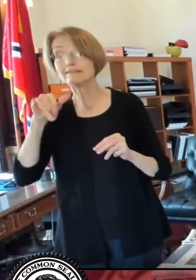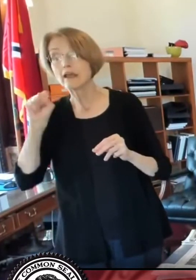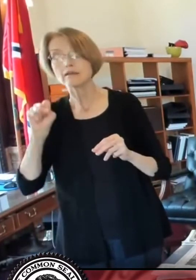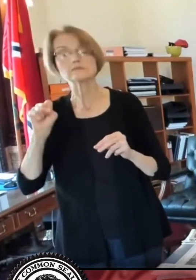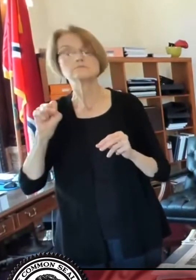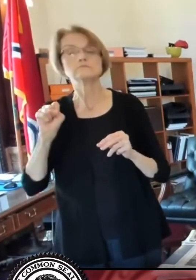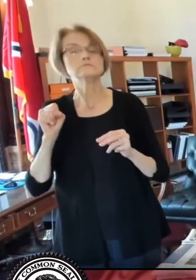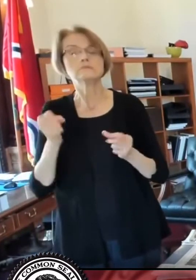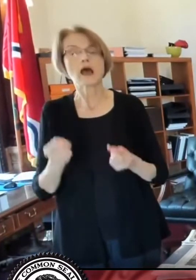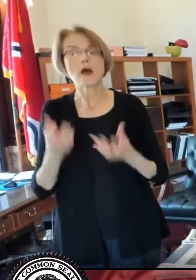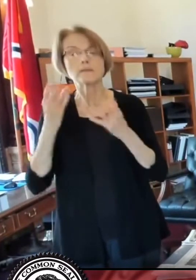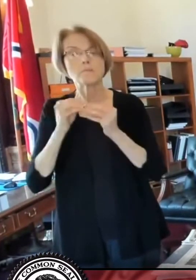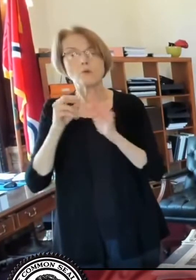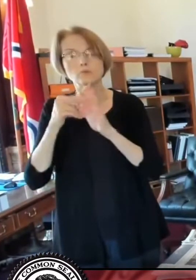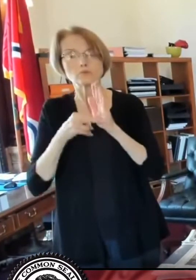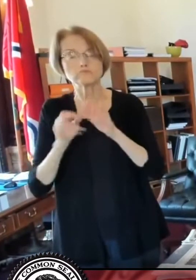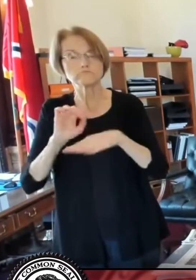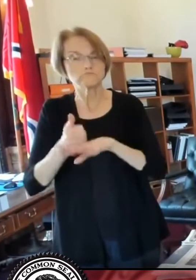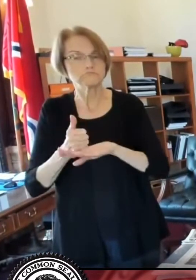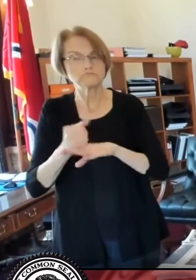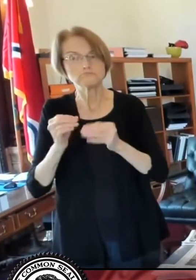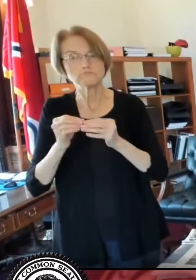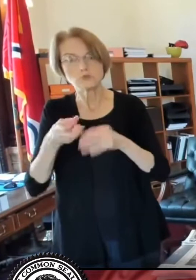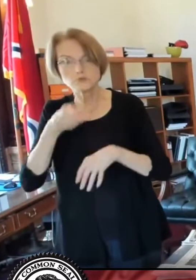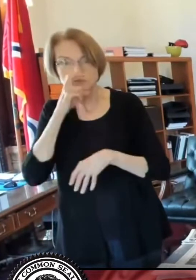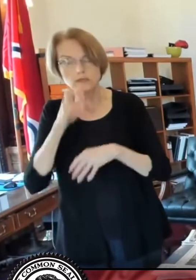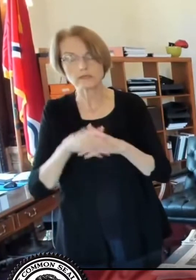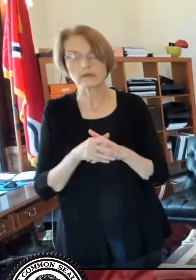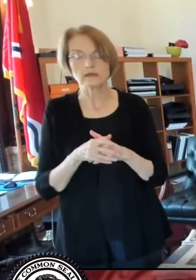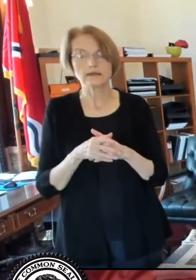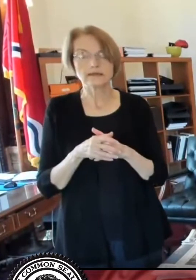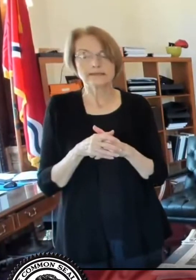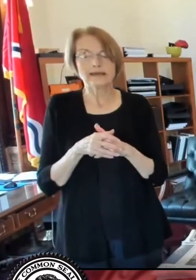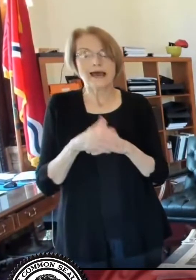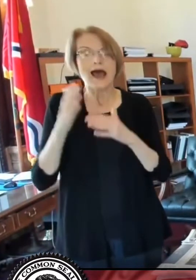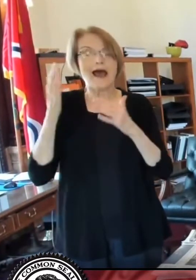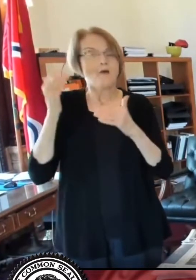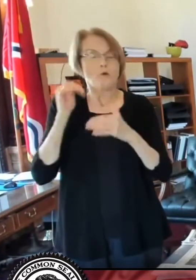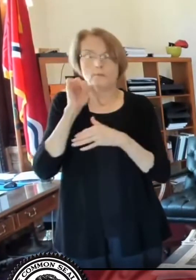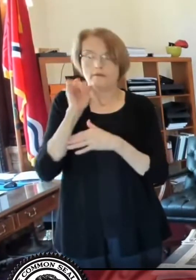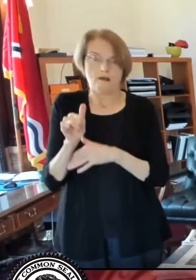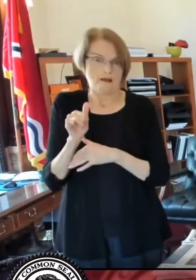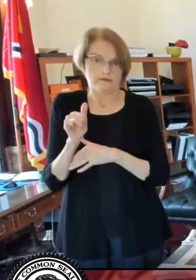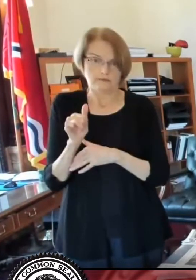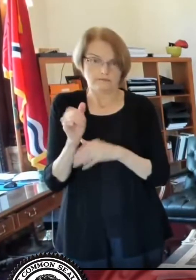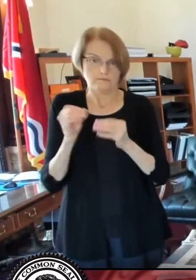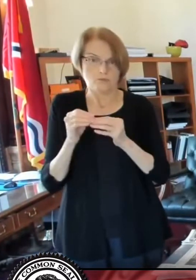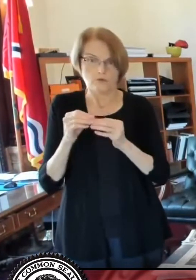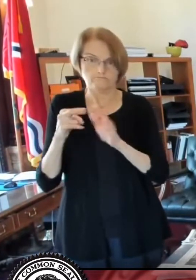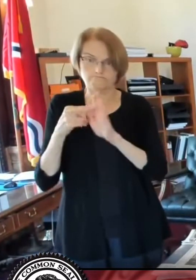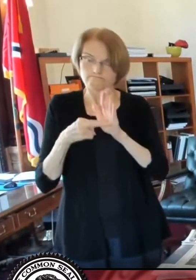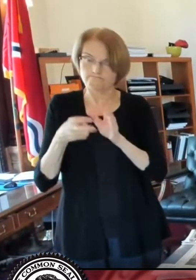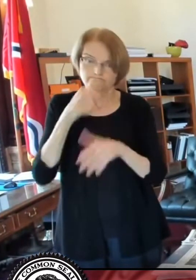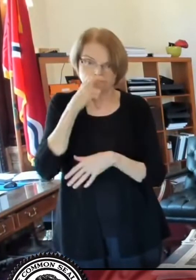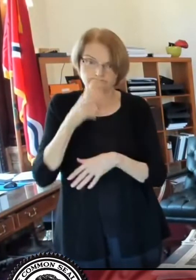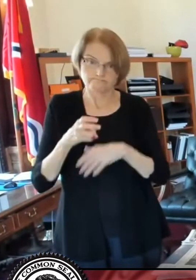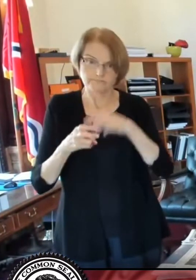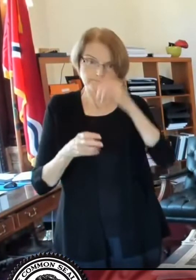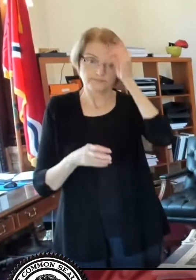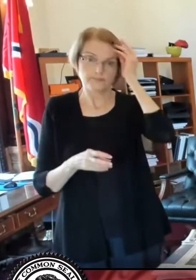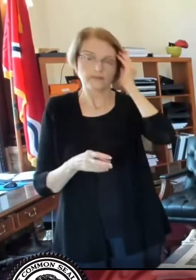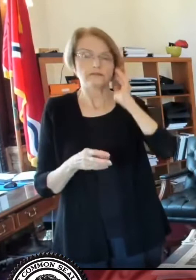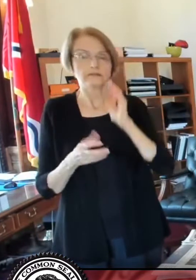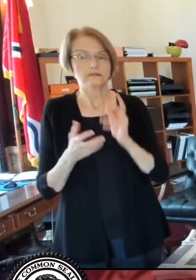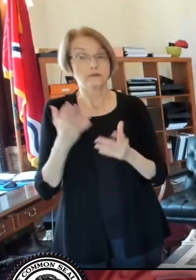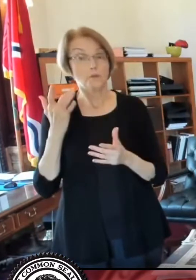to that question. We hope that we do not have to increase restrictions. because that is a detriment to